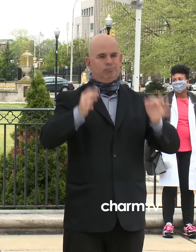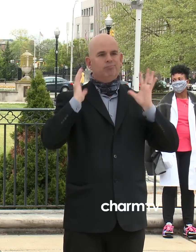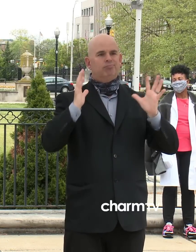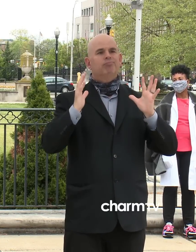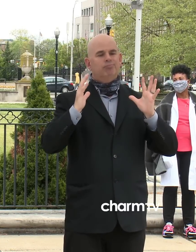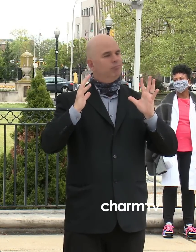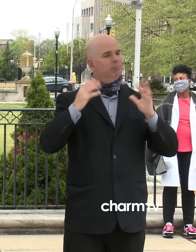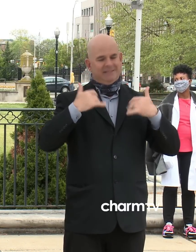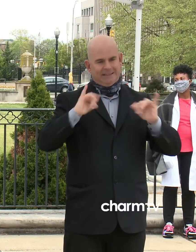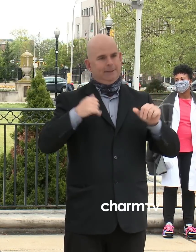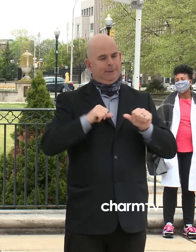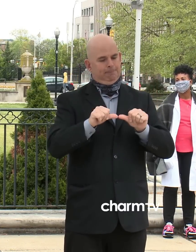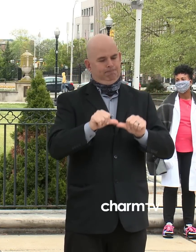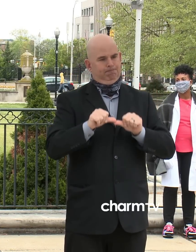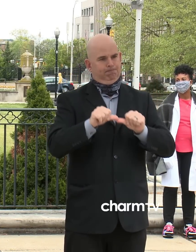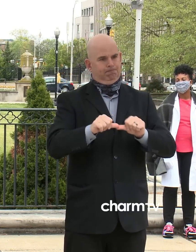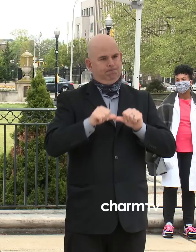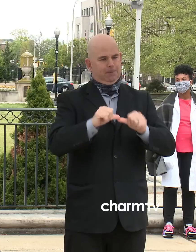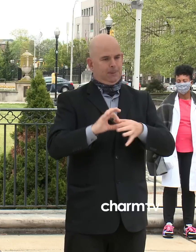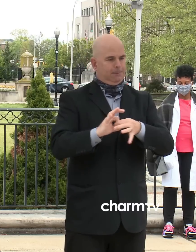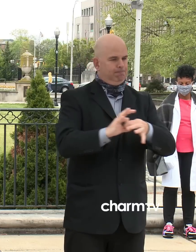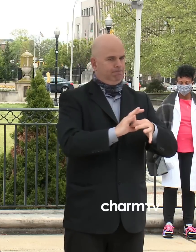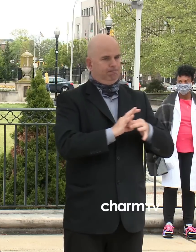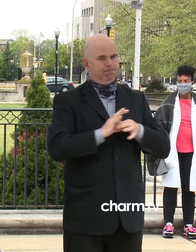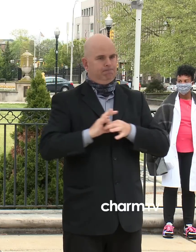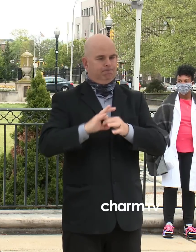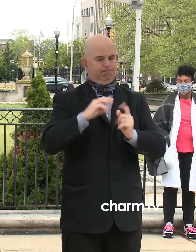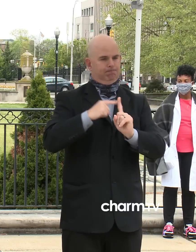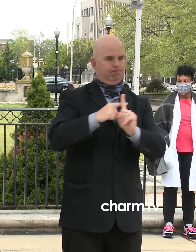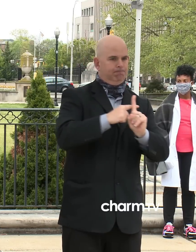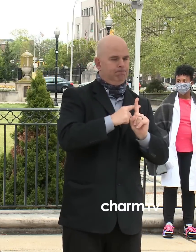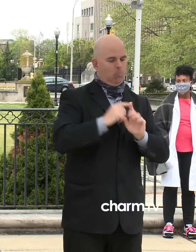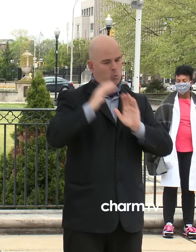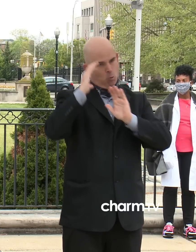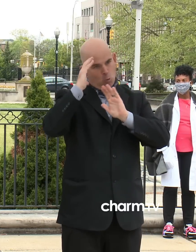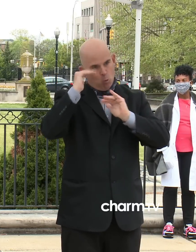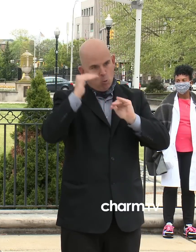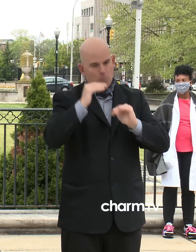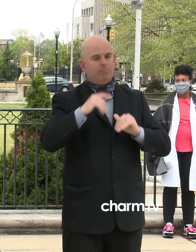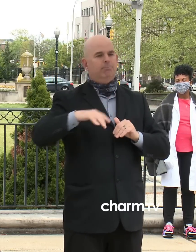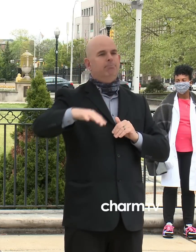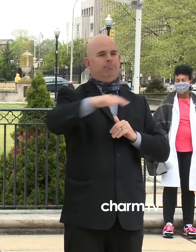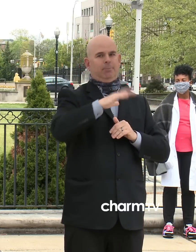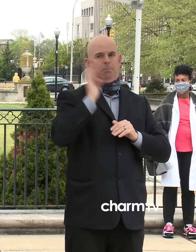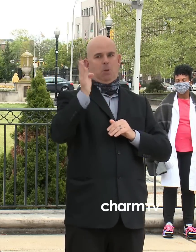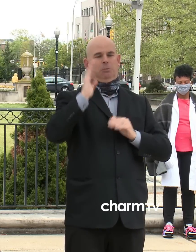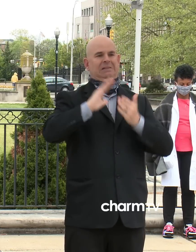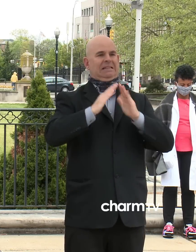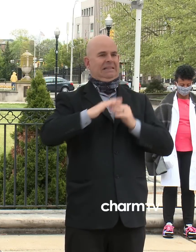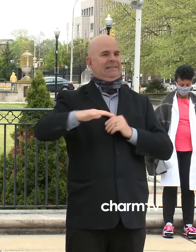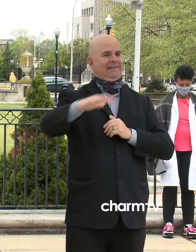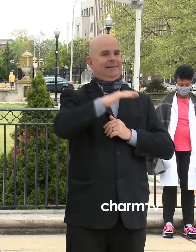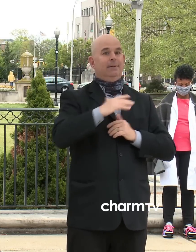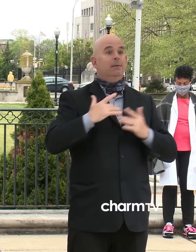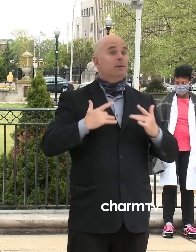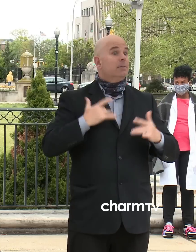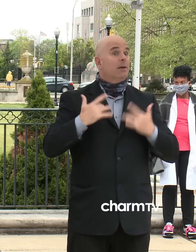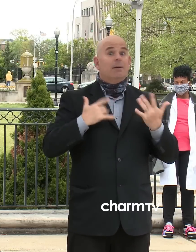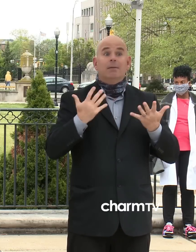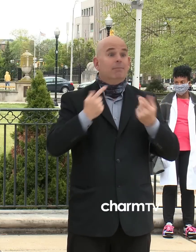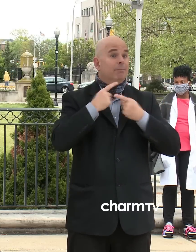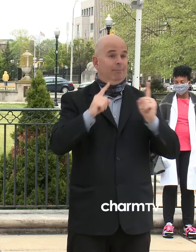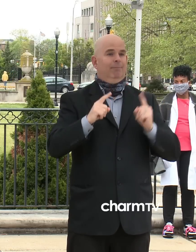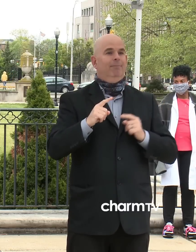together as a community to provide hope to our most vulnerable neighbors. We are excited to announce that the Salvation Army of Central